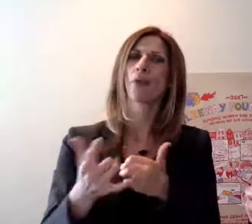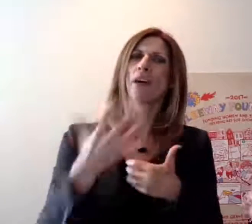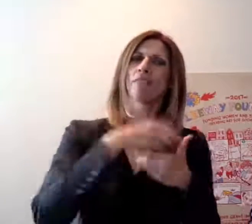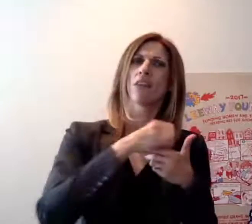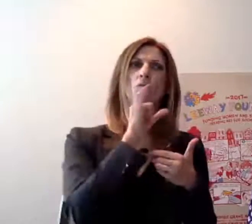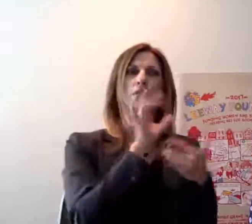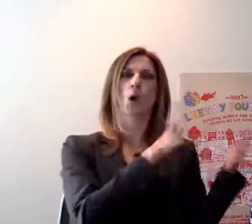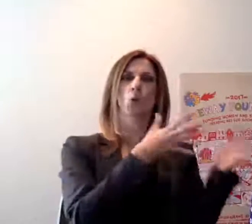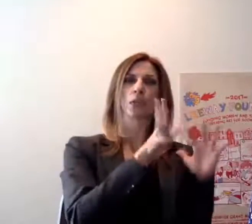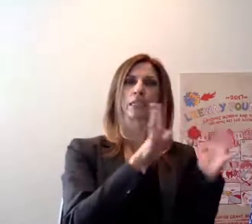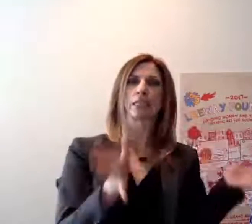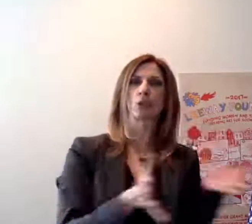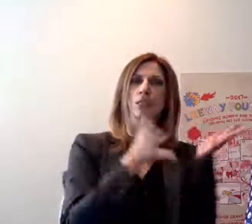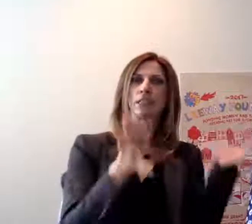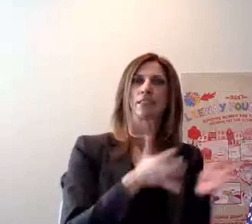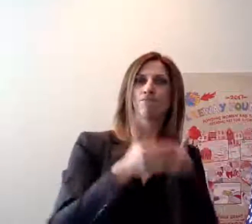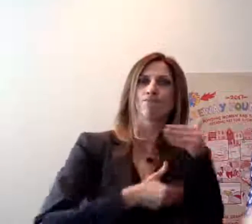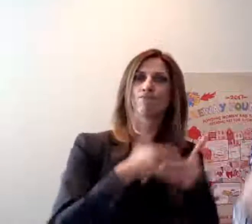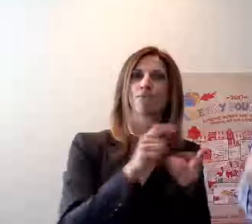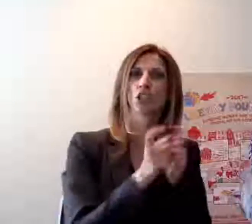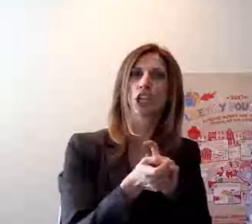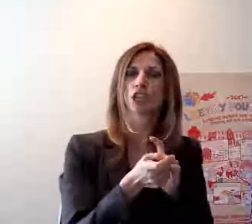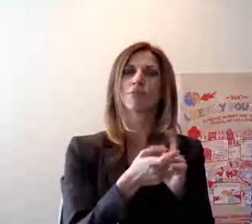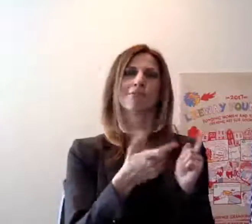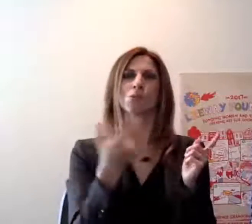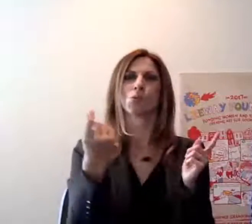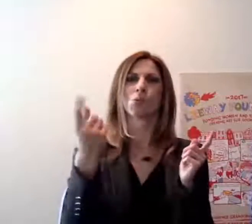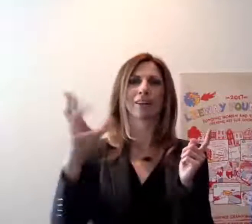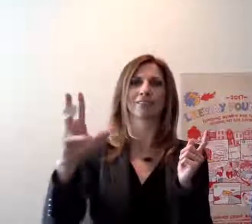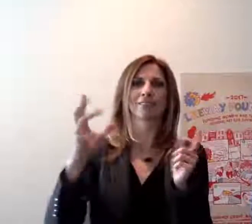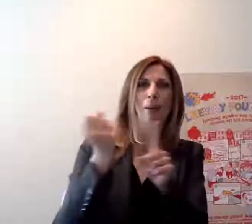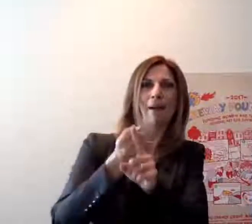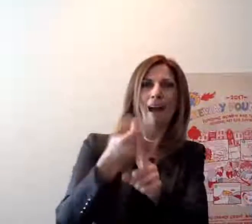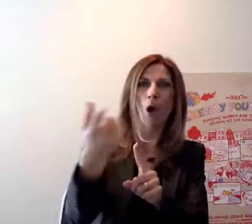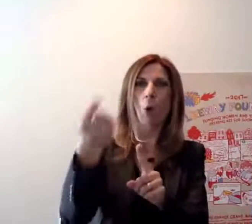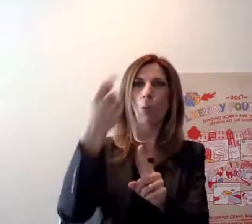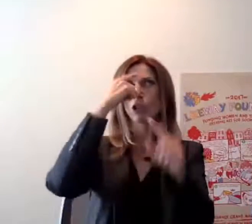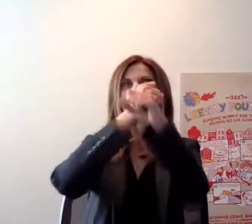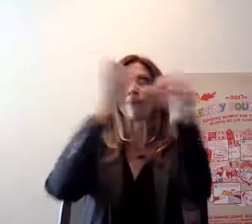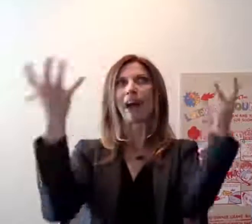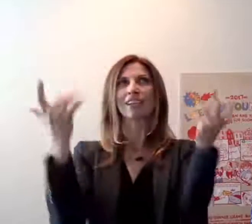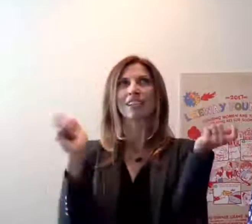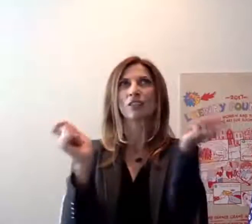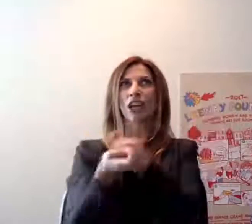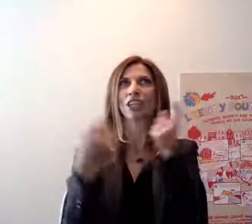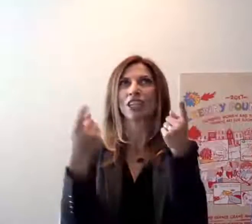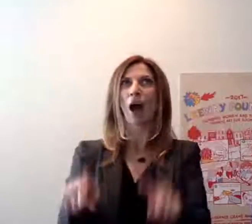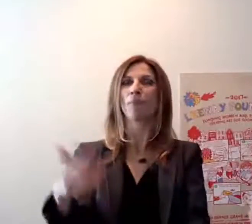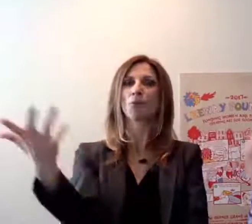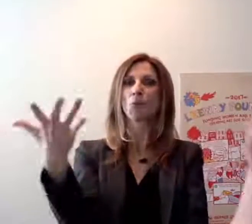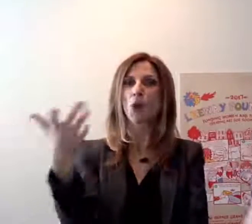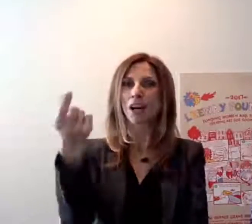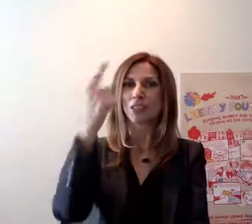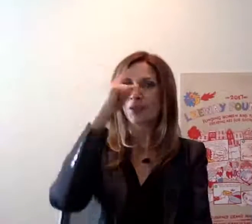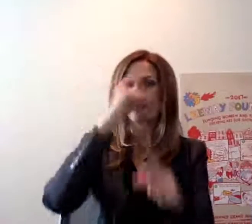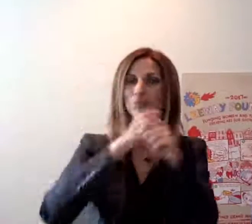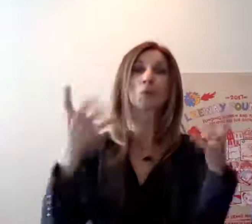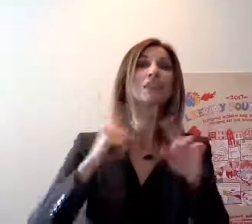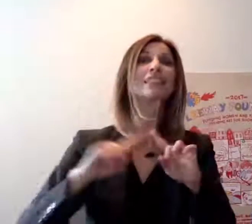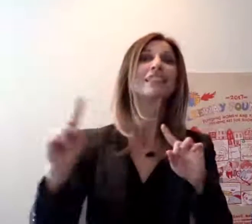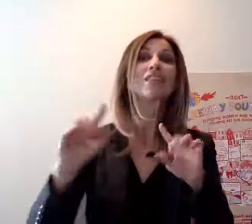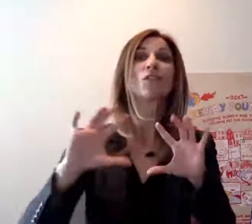currents, right? What is the impact? Like, what's the wave coming to shore that you are imagining? Or what is the different world that